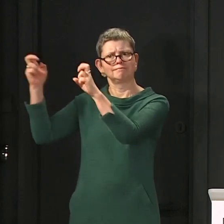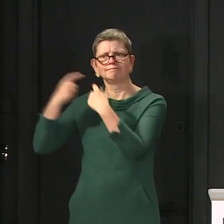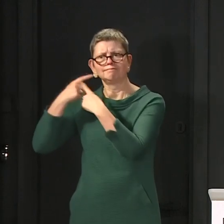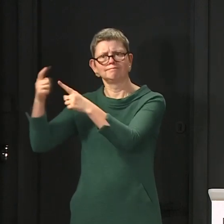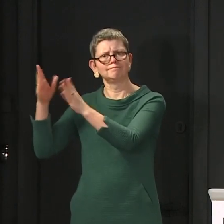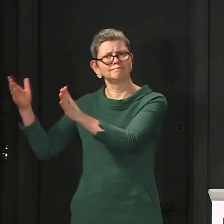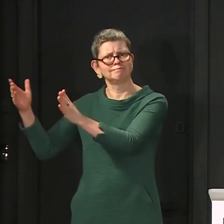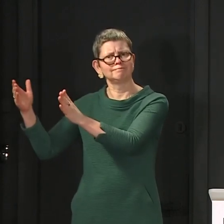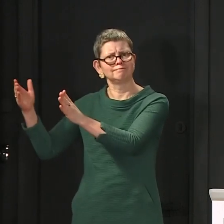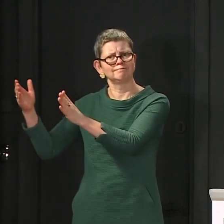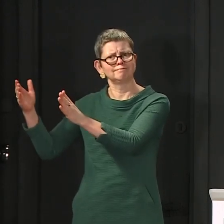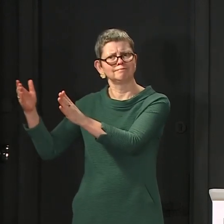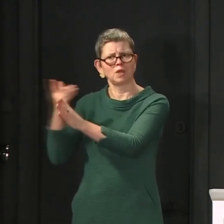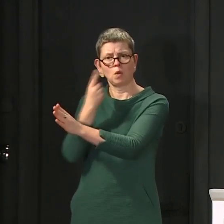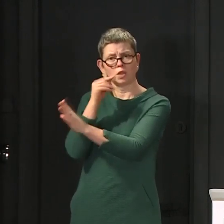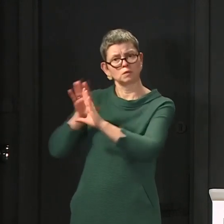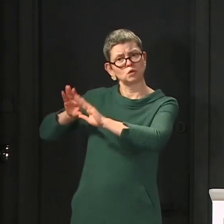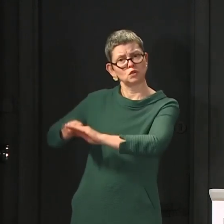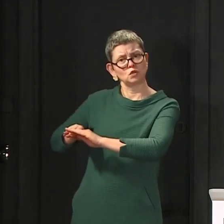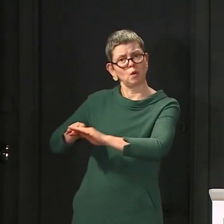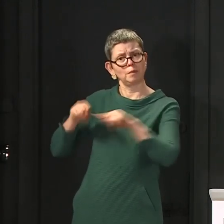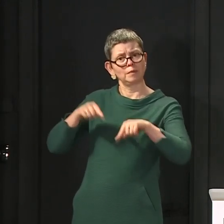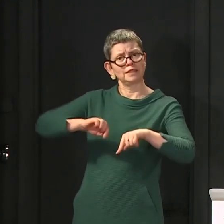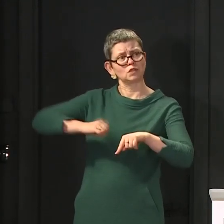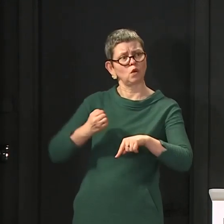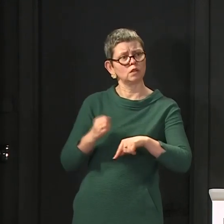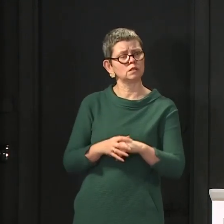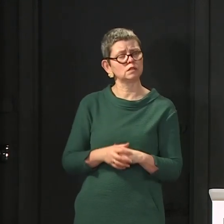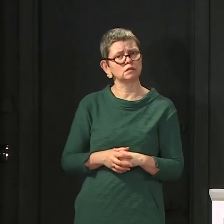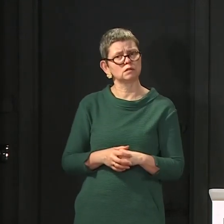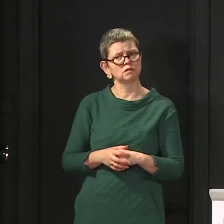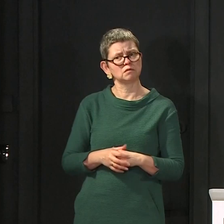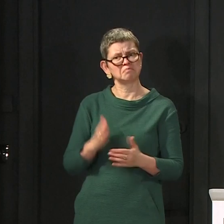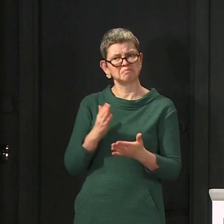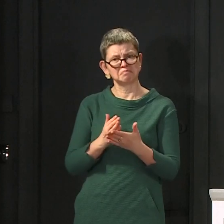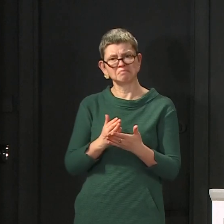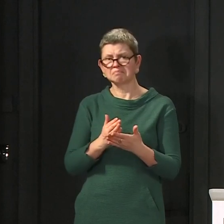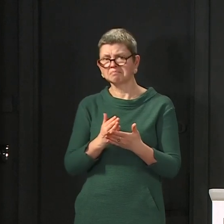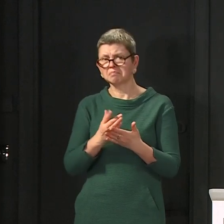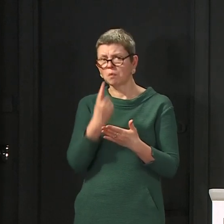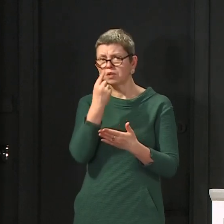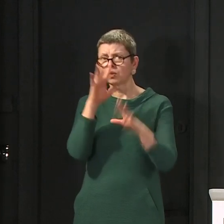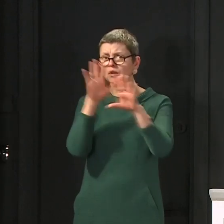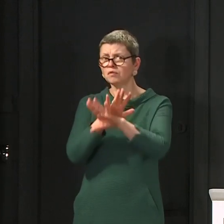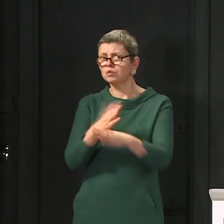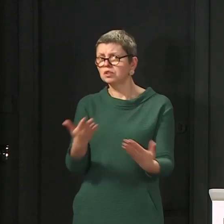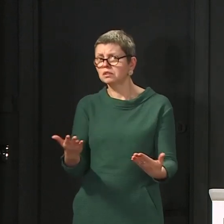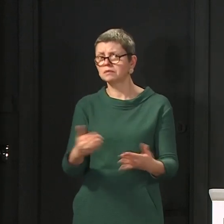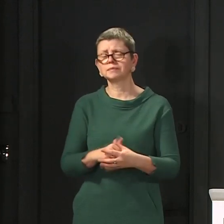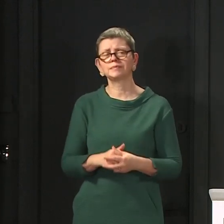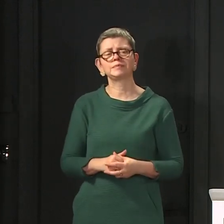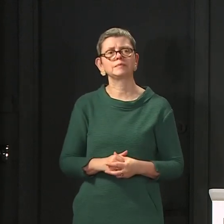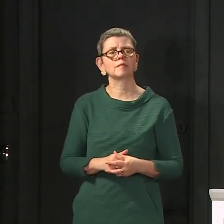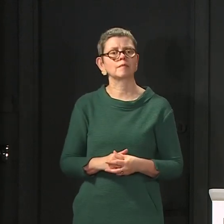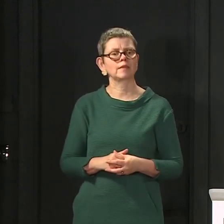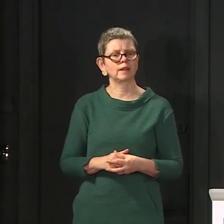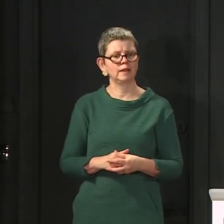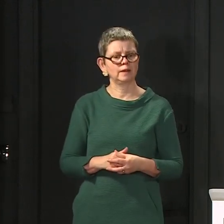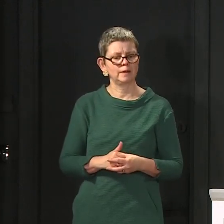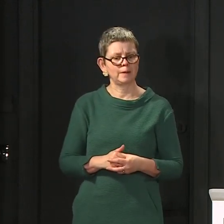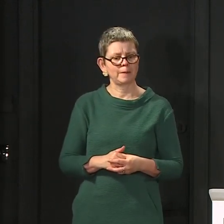in England? And are you concerned that confusion will result from this? I'm not. I'm a sort